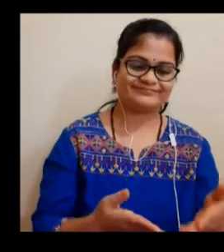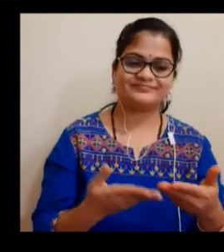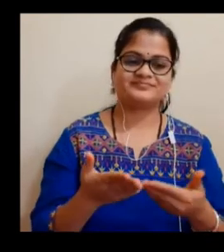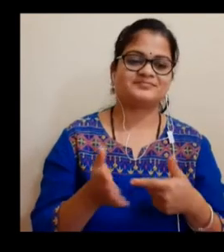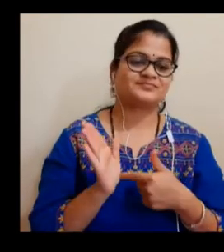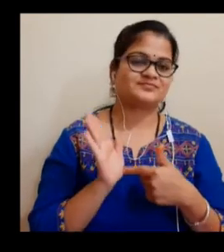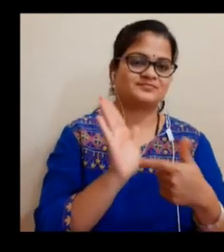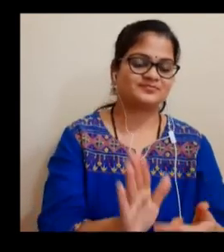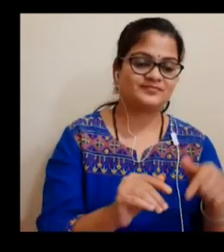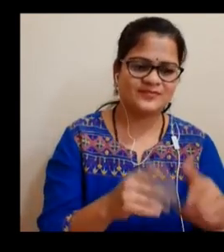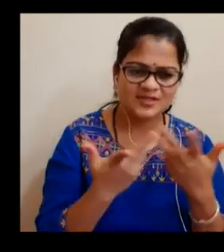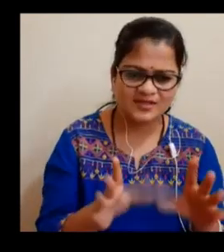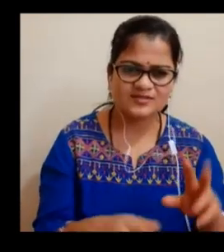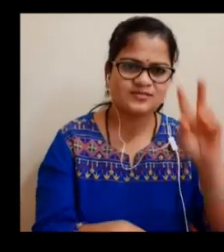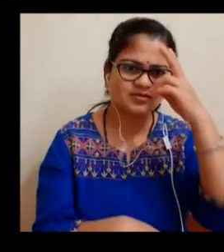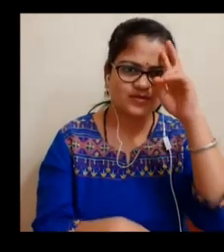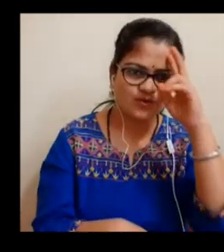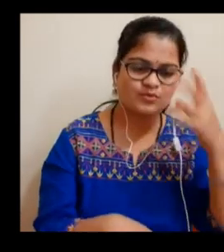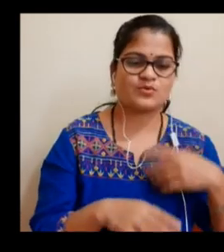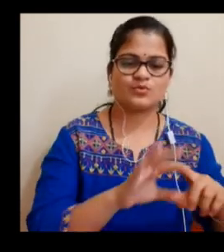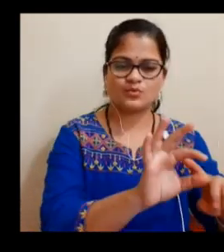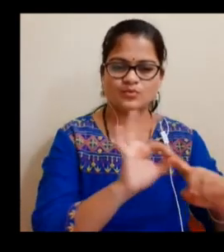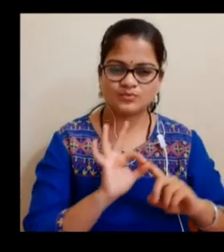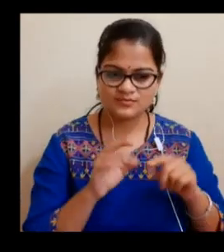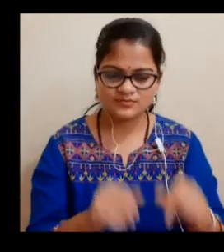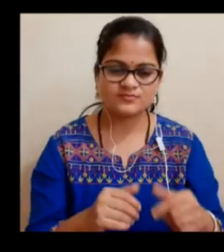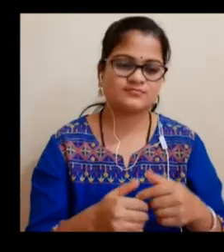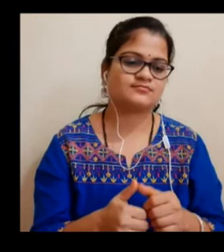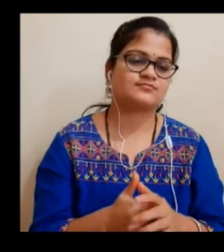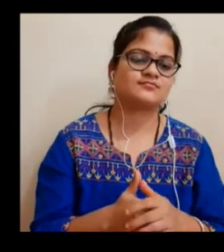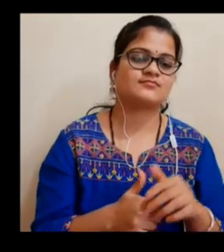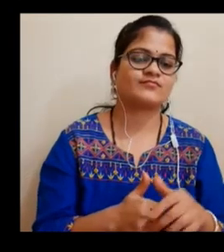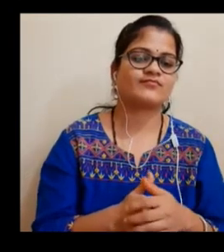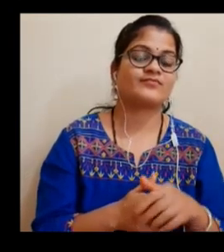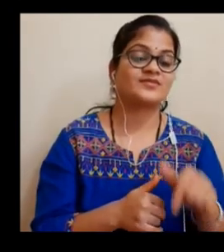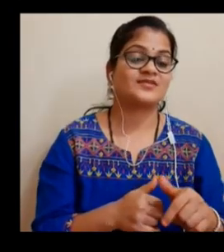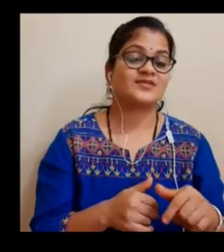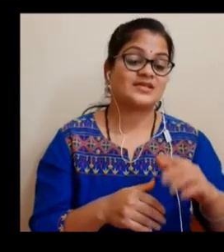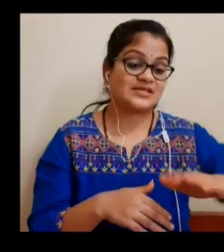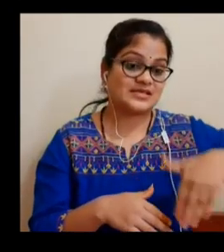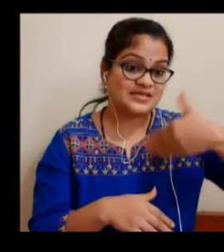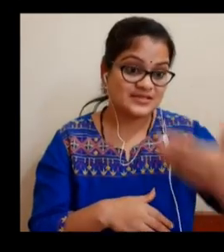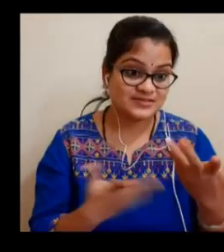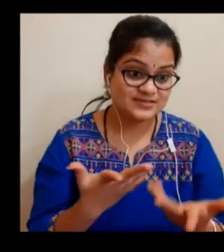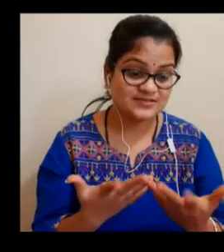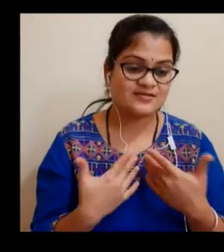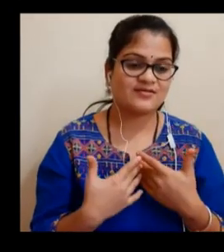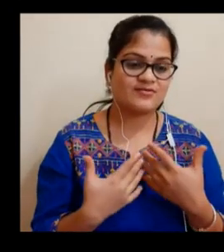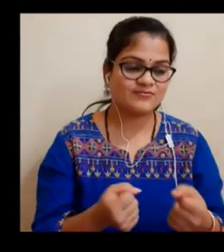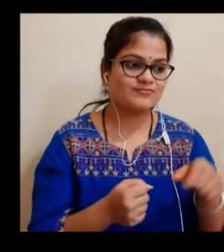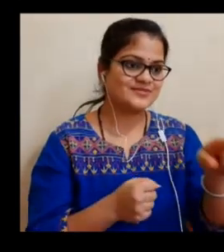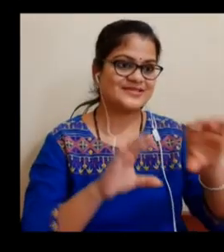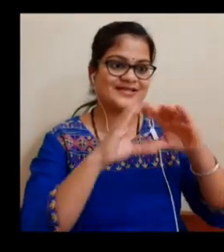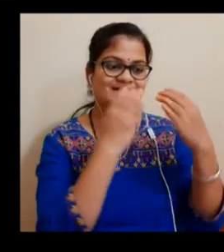any questions on this, if you have, and if you're going to use any of these features in your sessions, I would be very